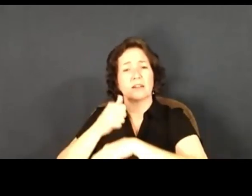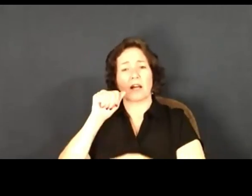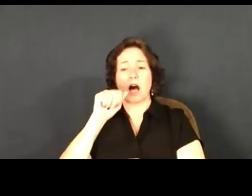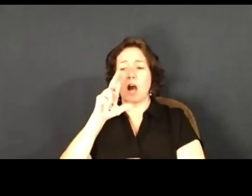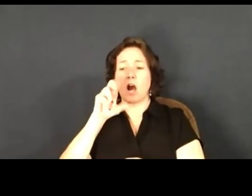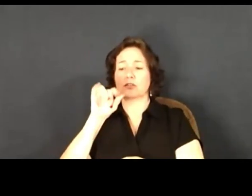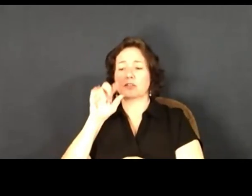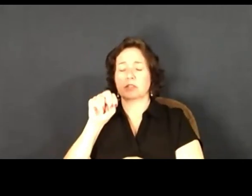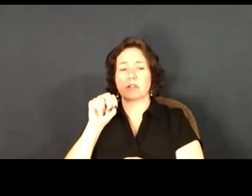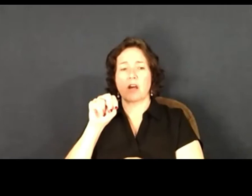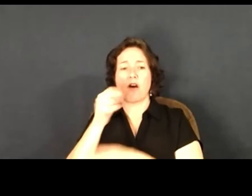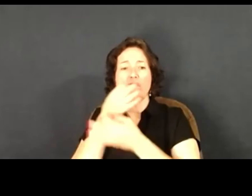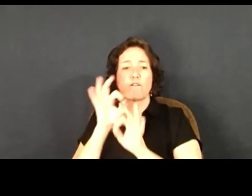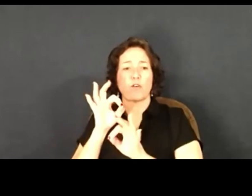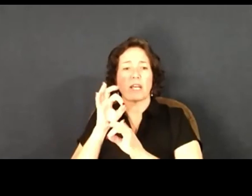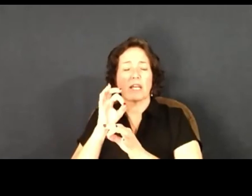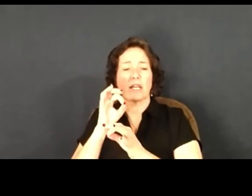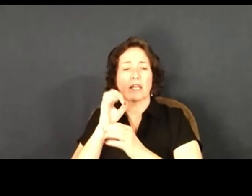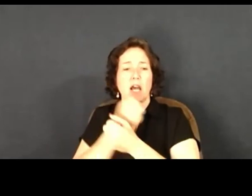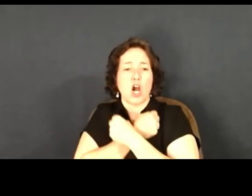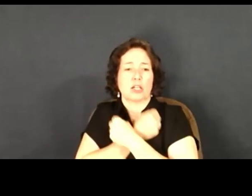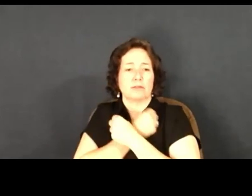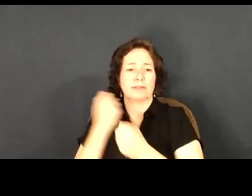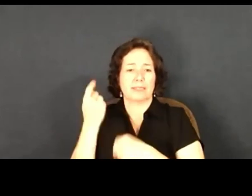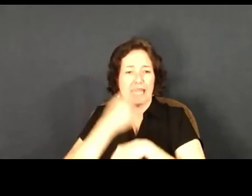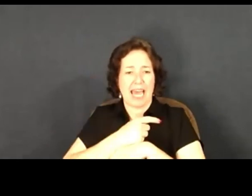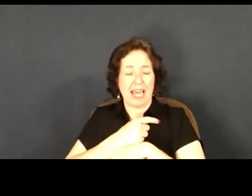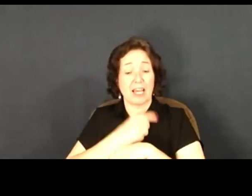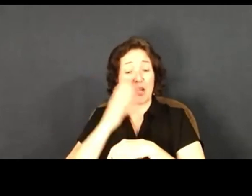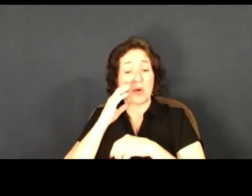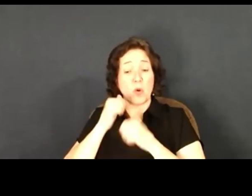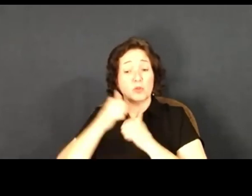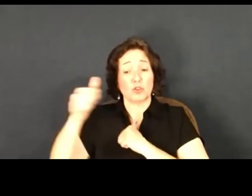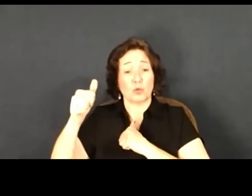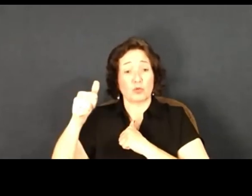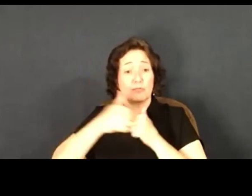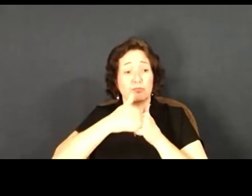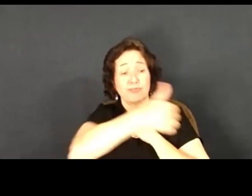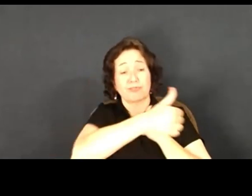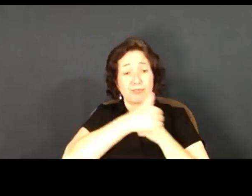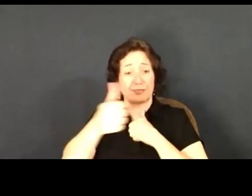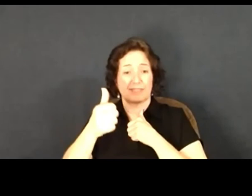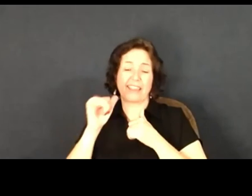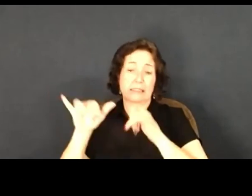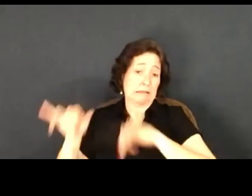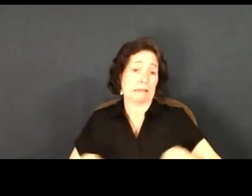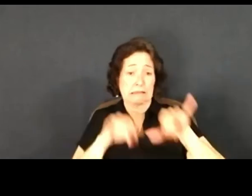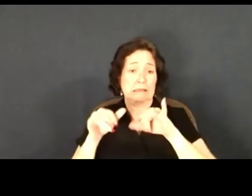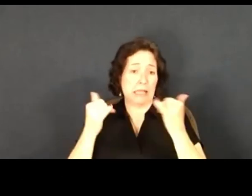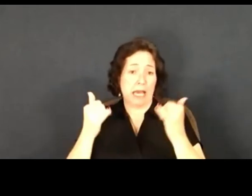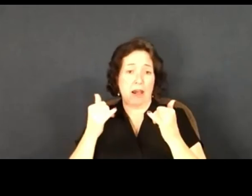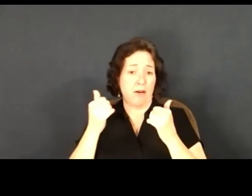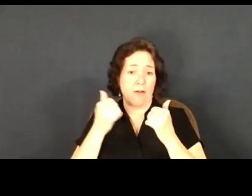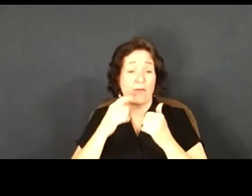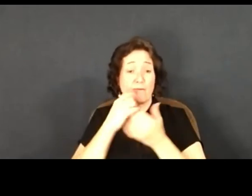Day. And since social distancing has become a standard way of life for all of us, the